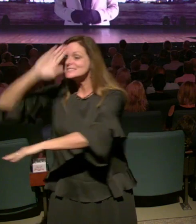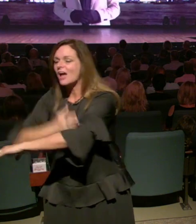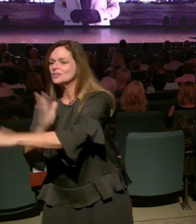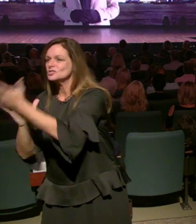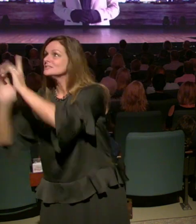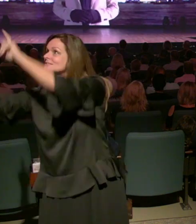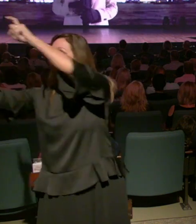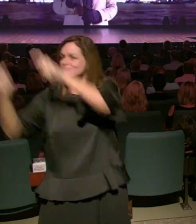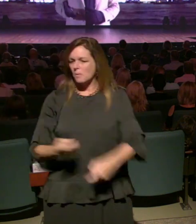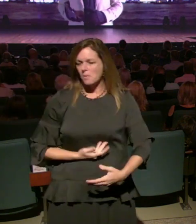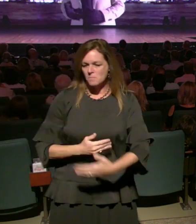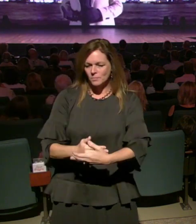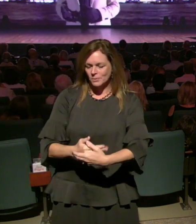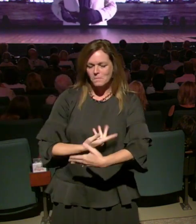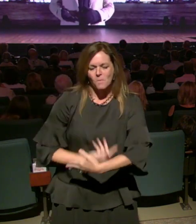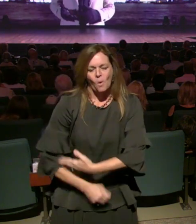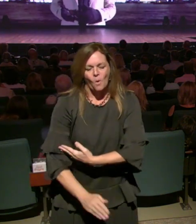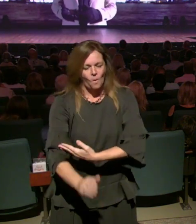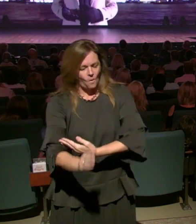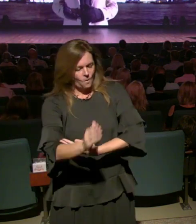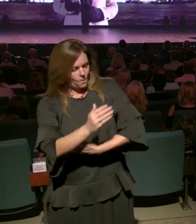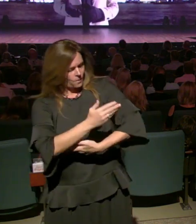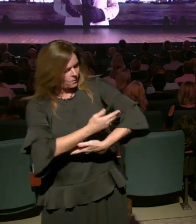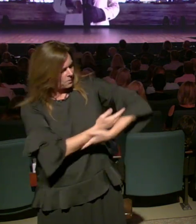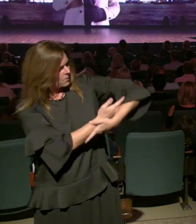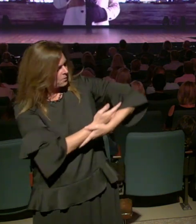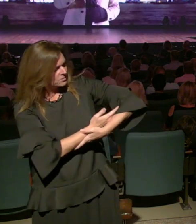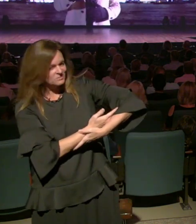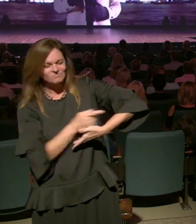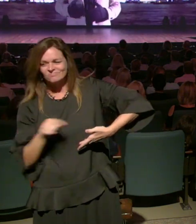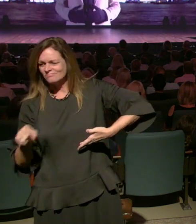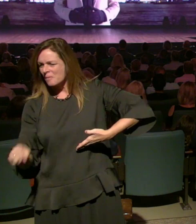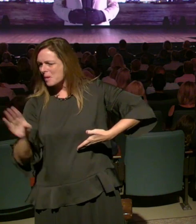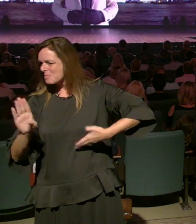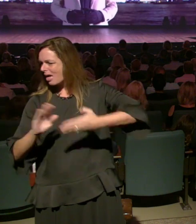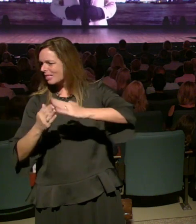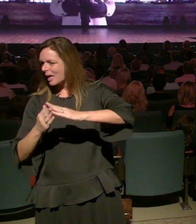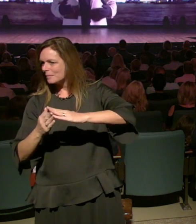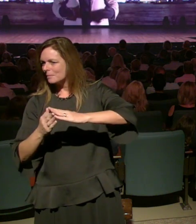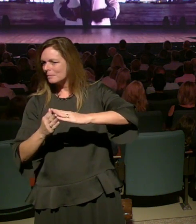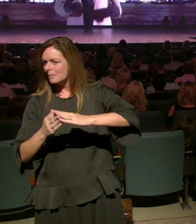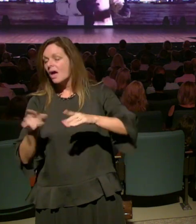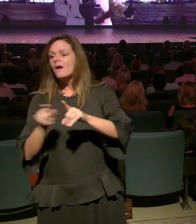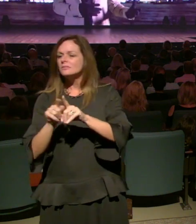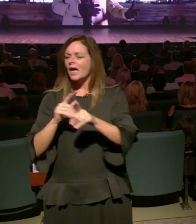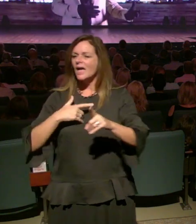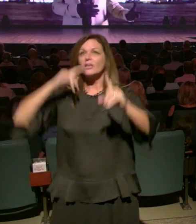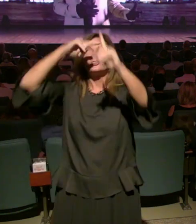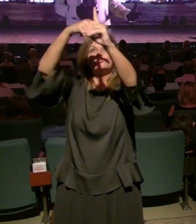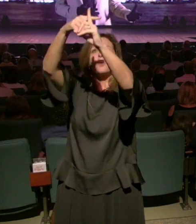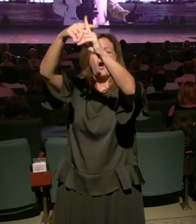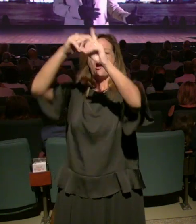Jesus Christ. The night Jesus was born in Bethlehem was the night that heaven came close. Emmanuel, that word that we